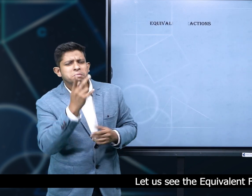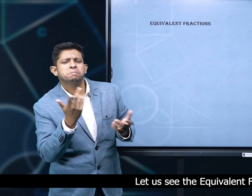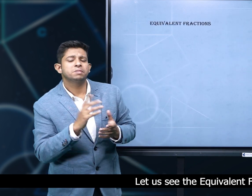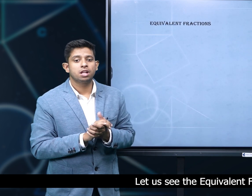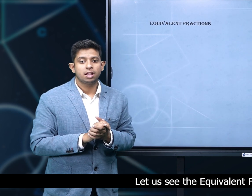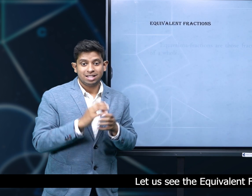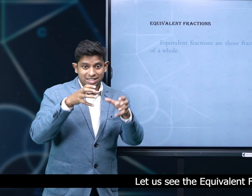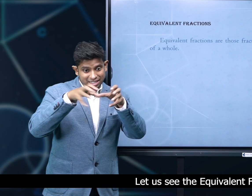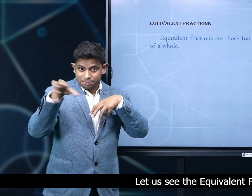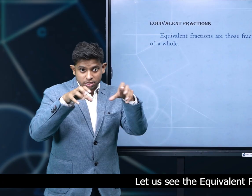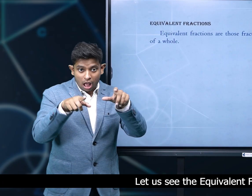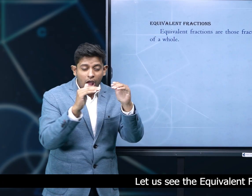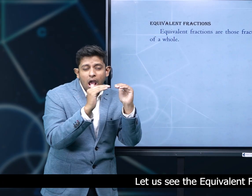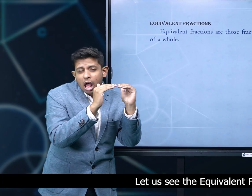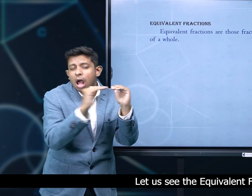Let us see the equivalent fractions.